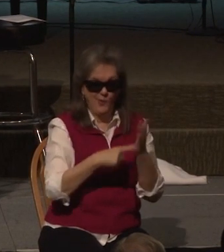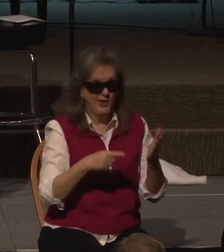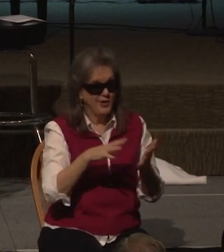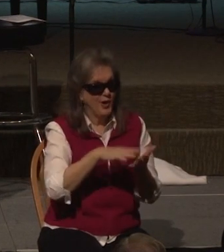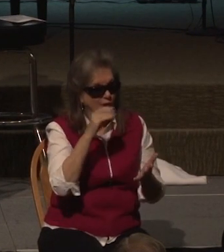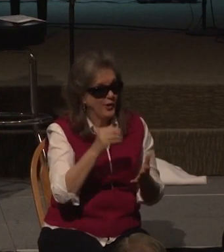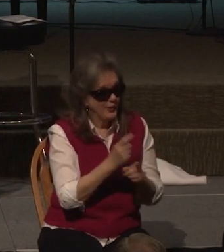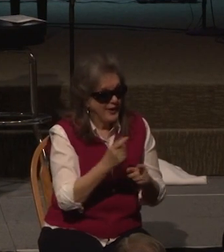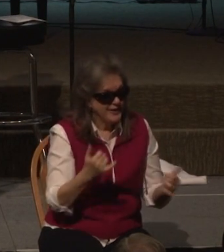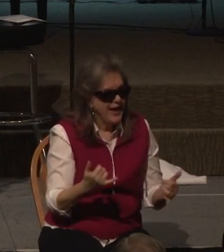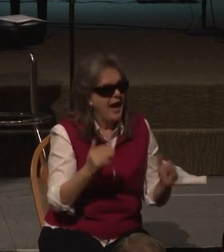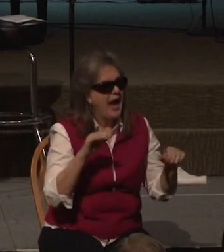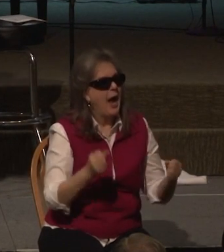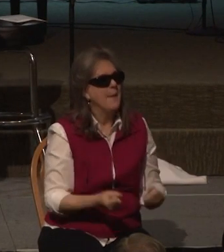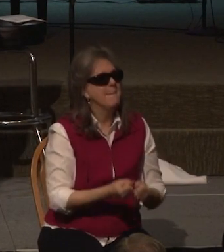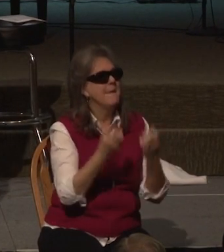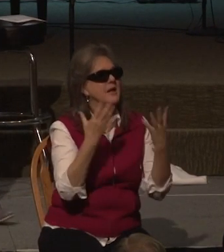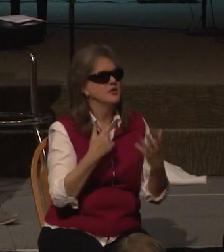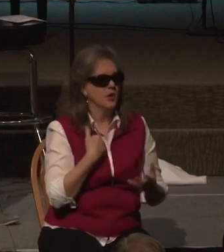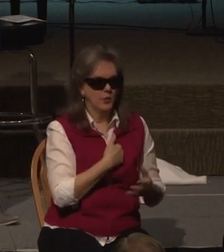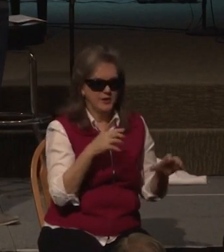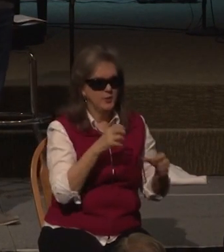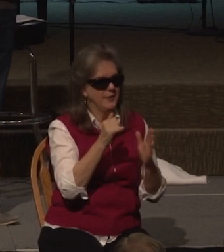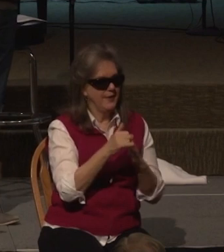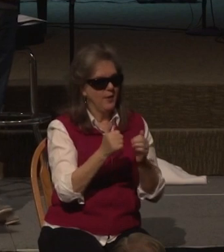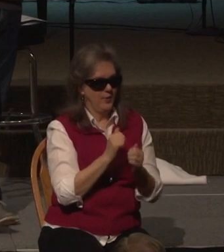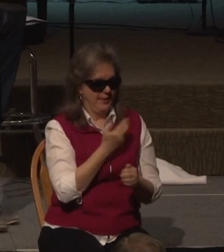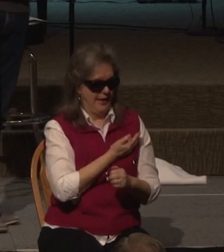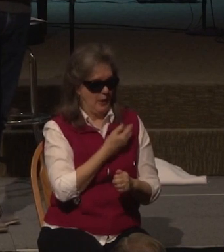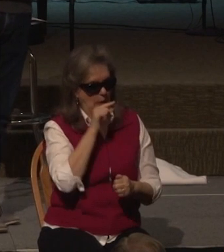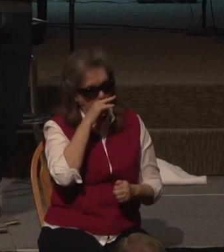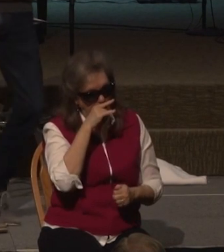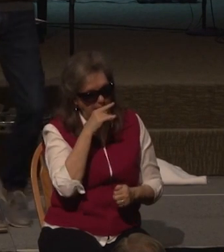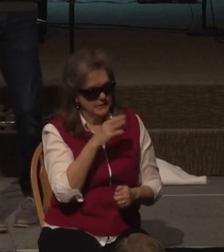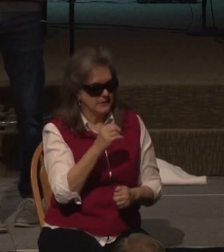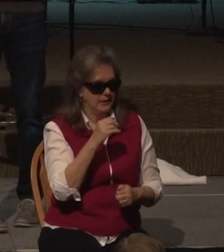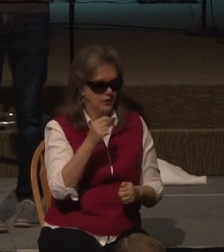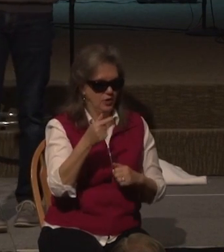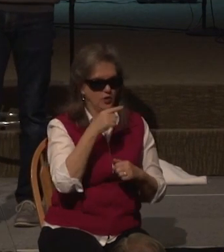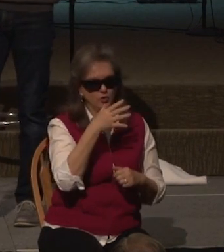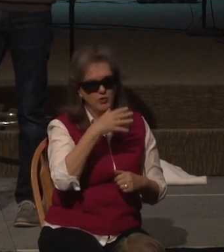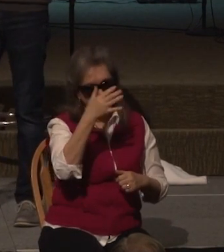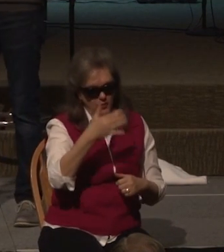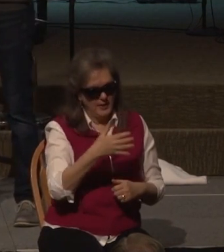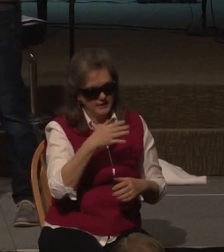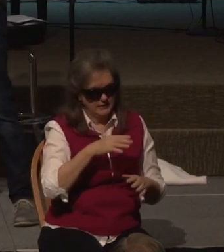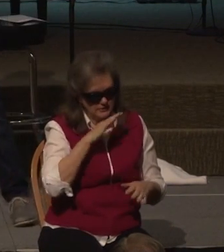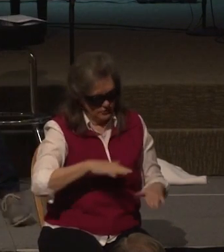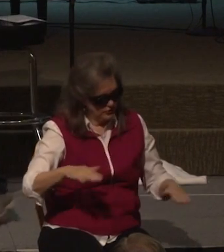now. How much are we doing that to our kids and to our grandkids?